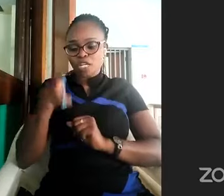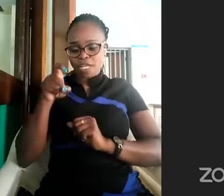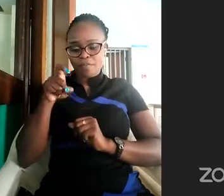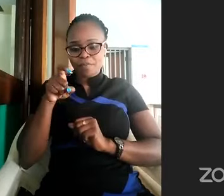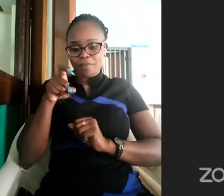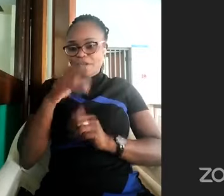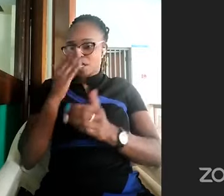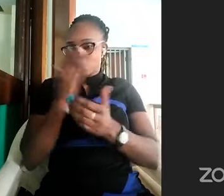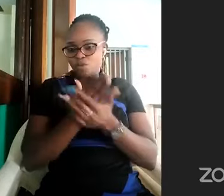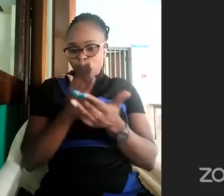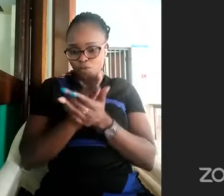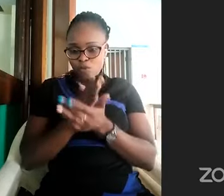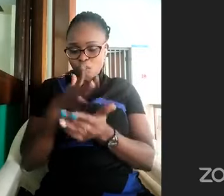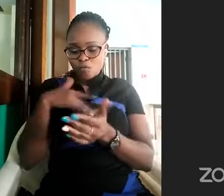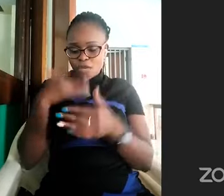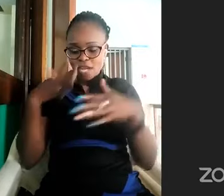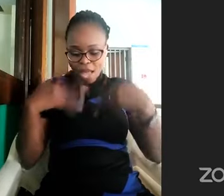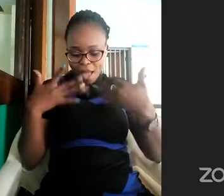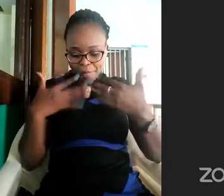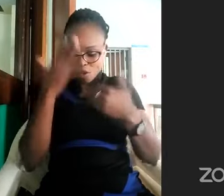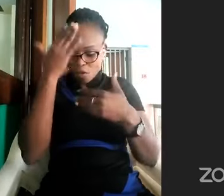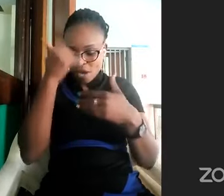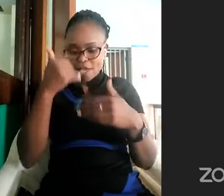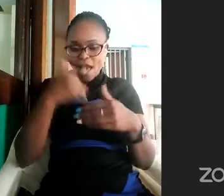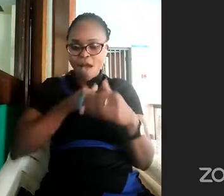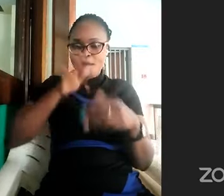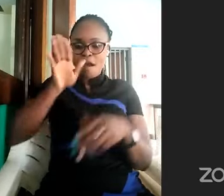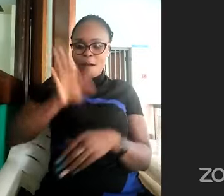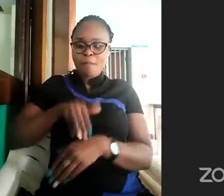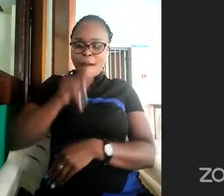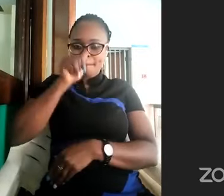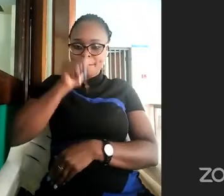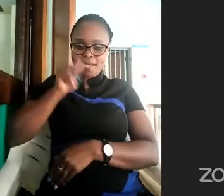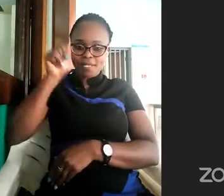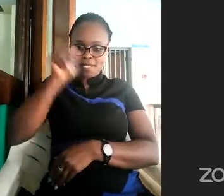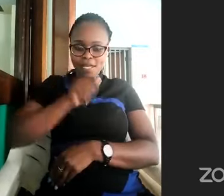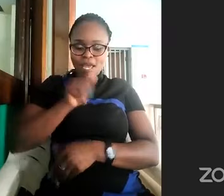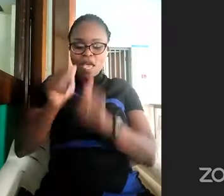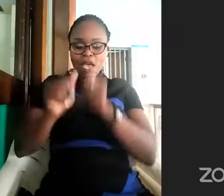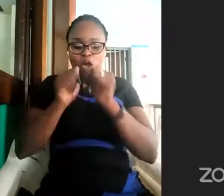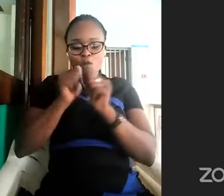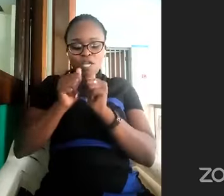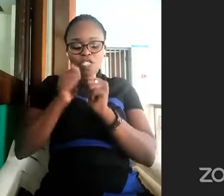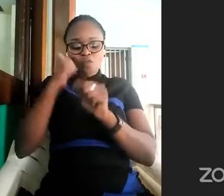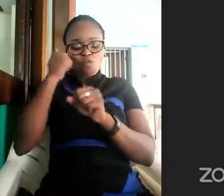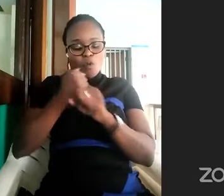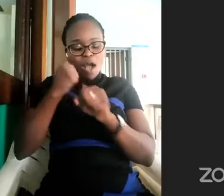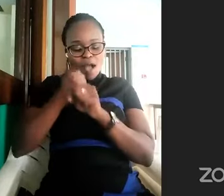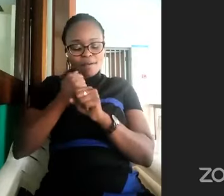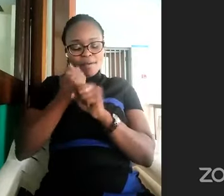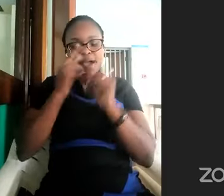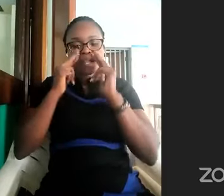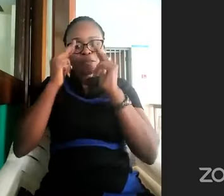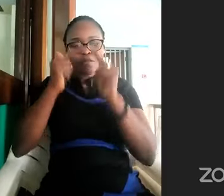Florence, who can share with us, especially on the reporting of cases of the perpetrators and now what happens.